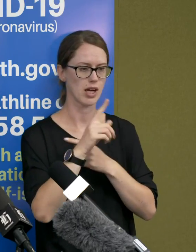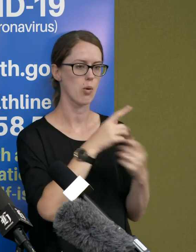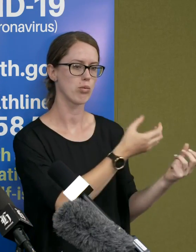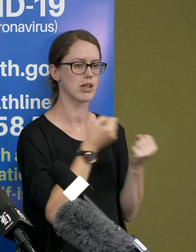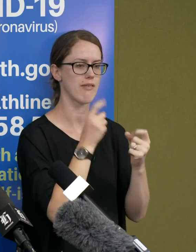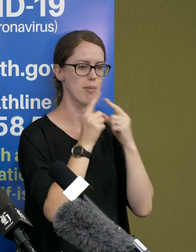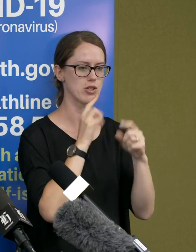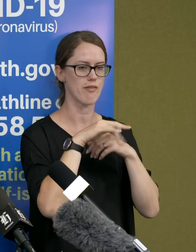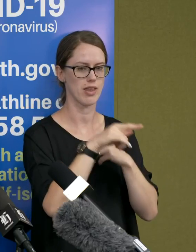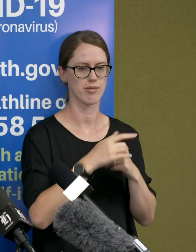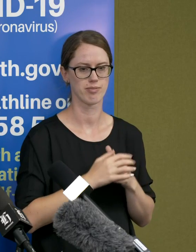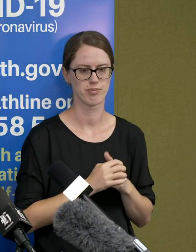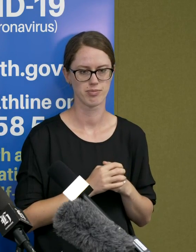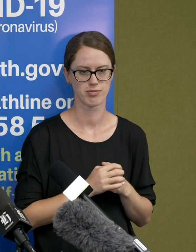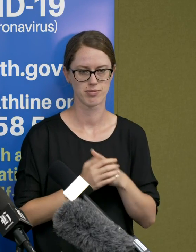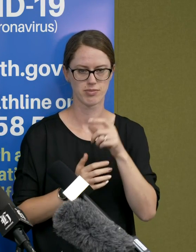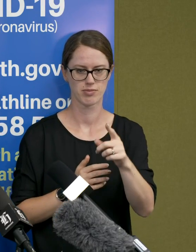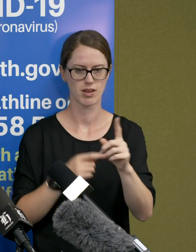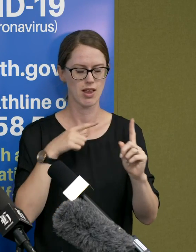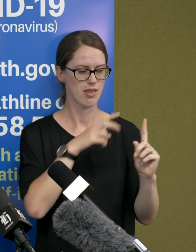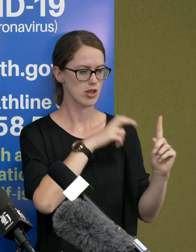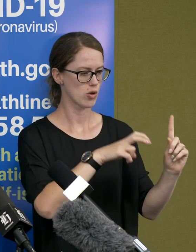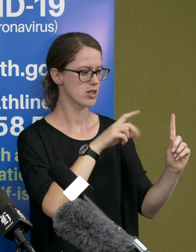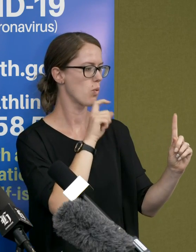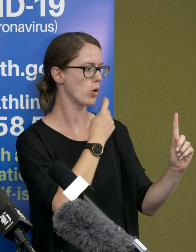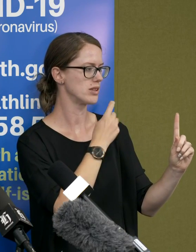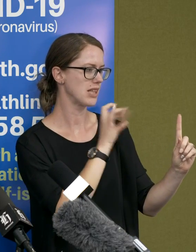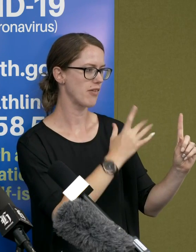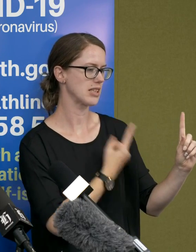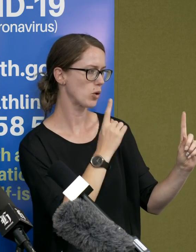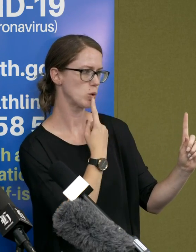some information about that, yes. What would you say to the tourist that wasn't willing to self-isolate?